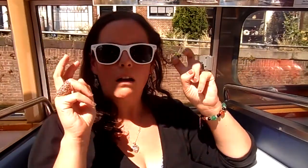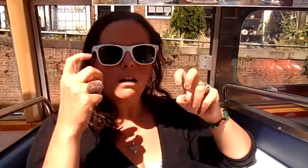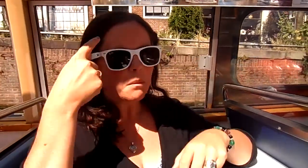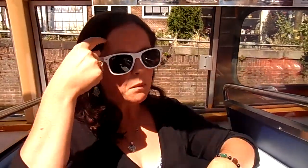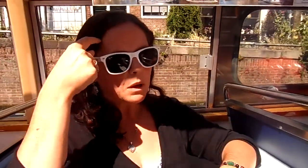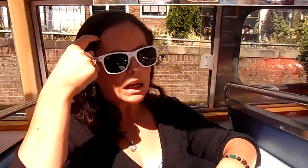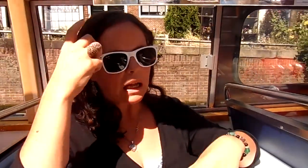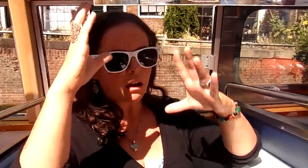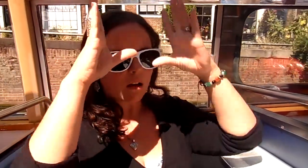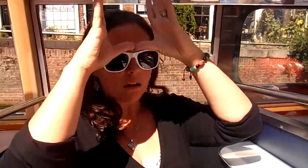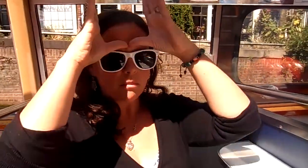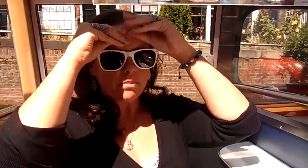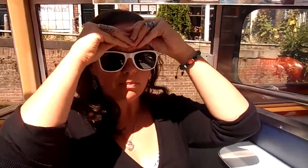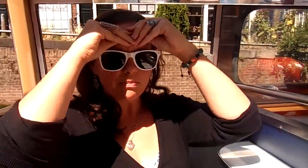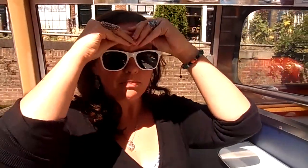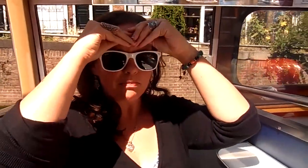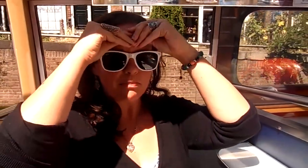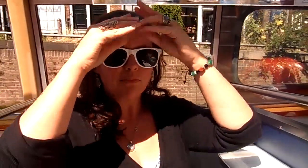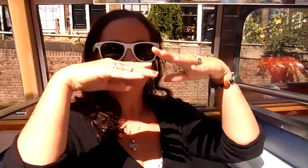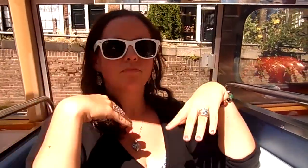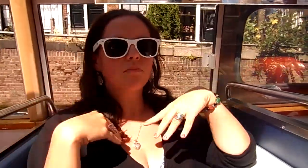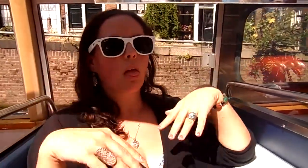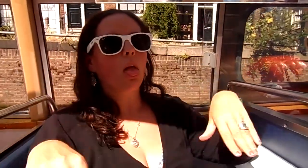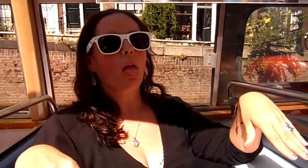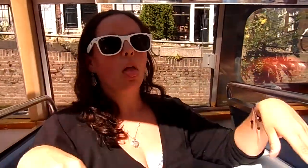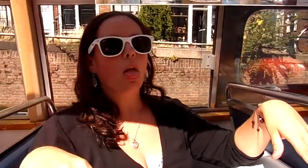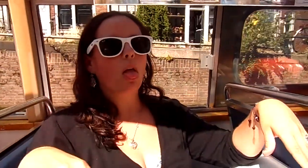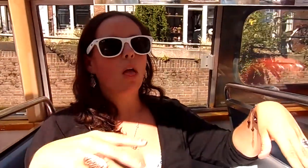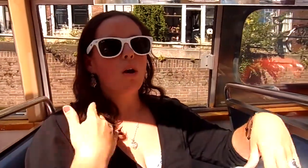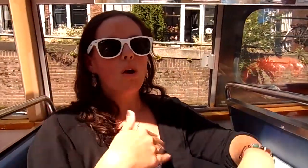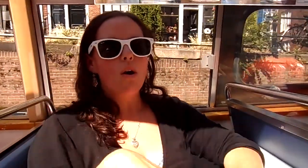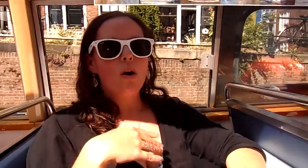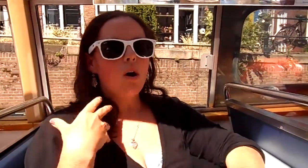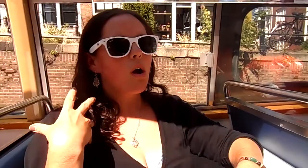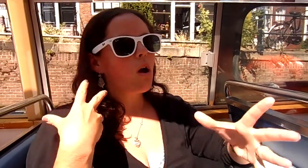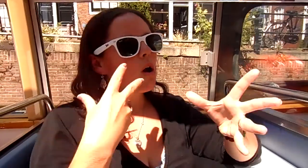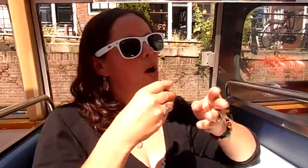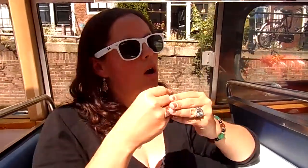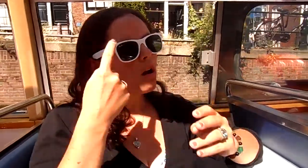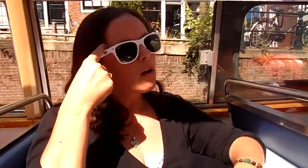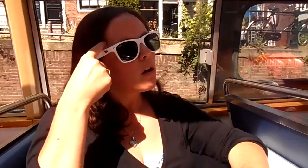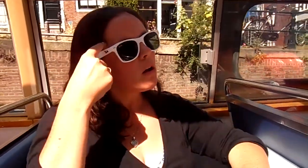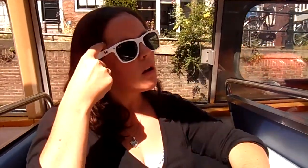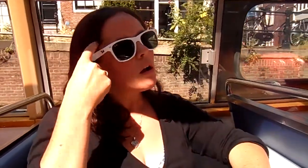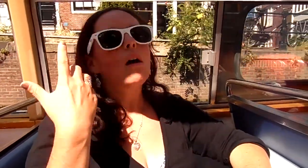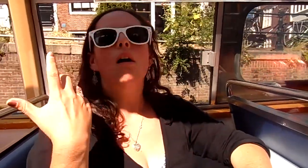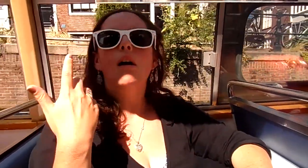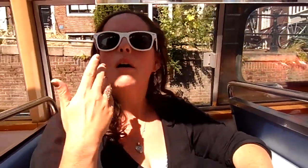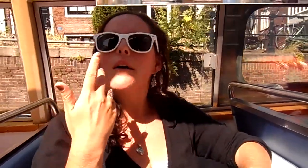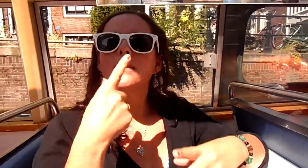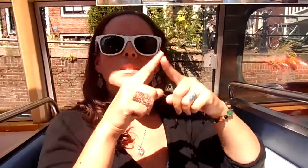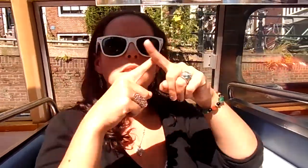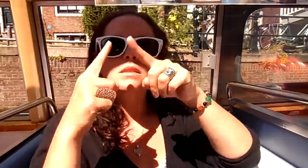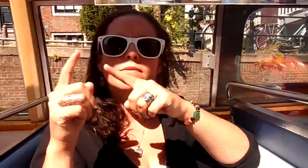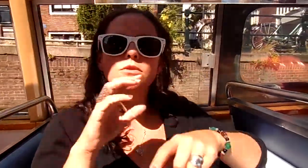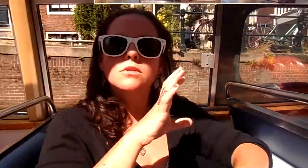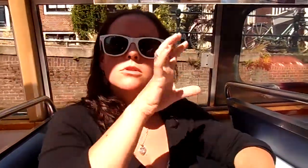dentelés, les pignons en voûte, les pignons droits, les pignons à moulure et les pignons à cuvette. Comme vous le